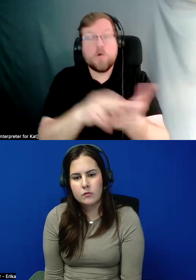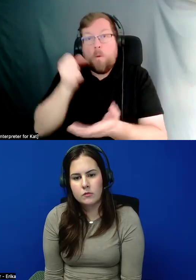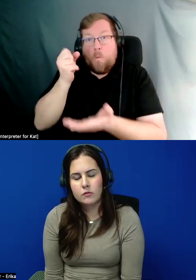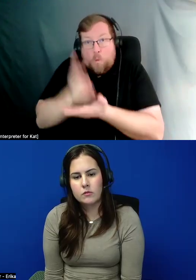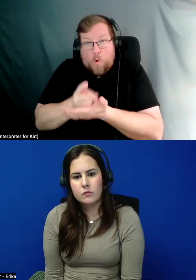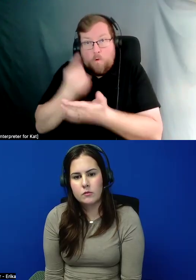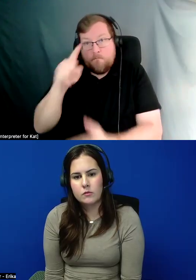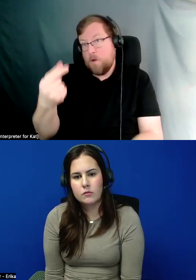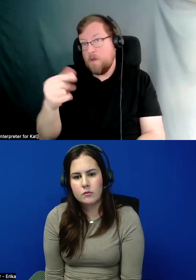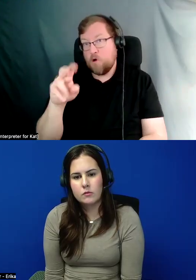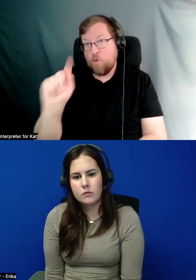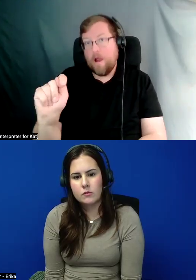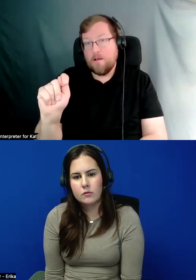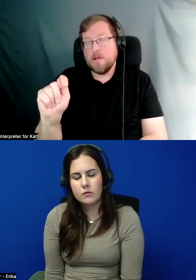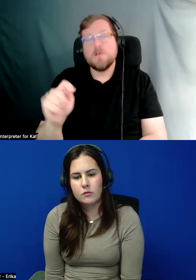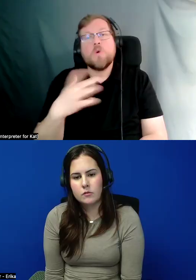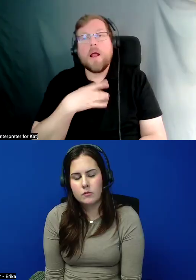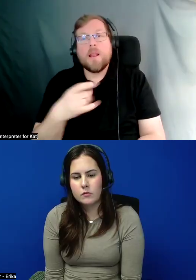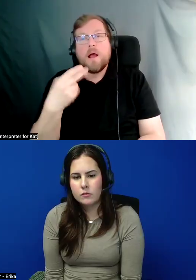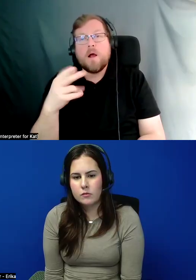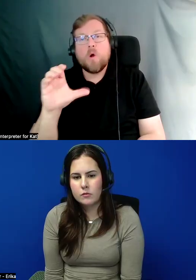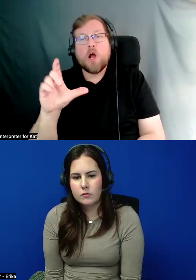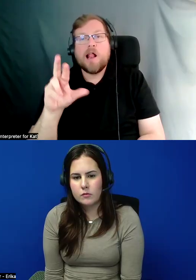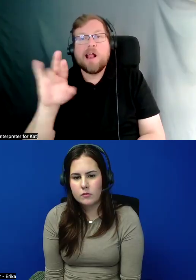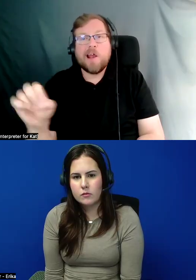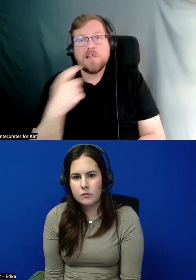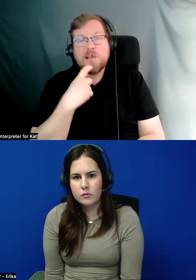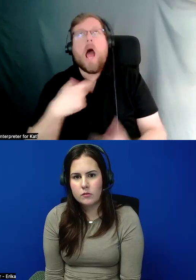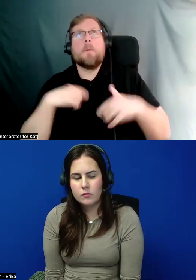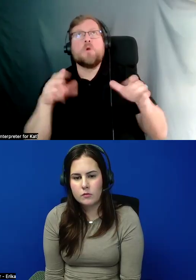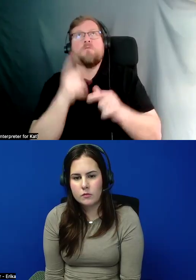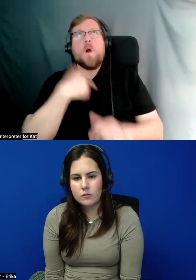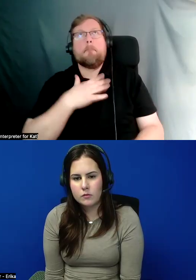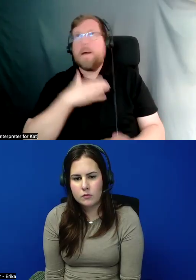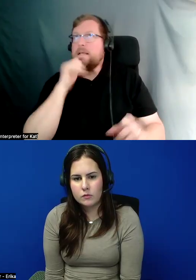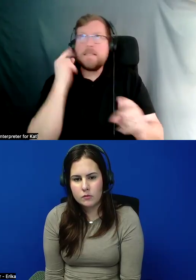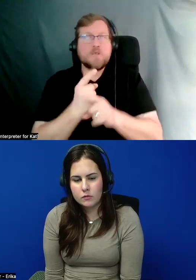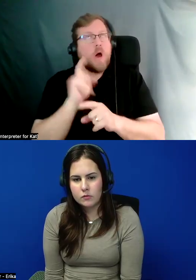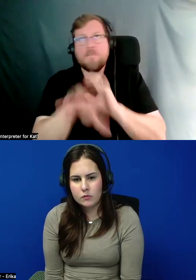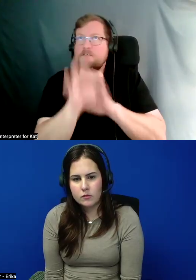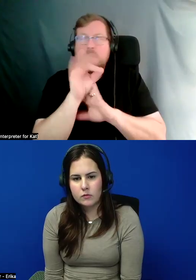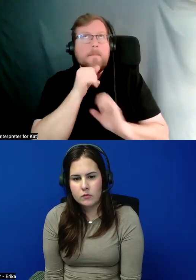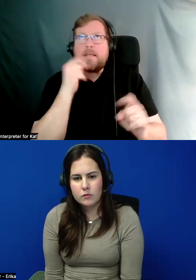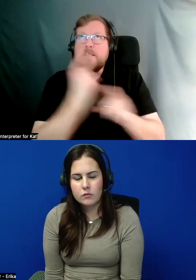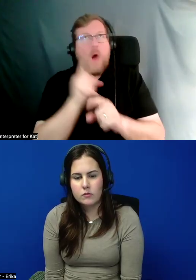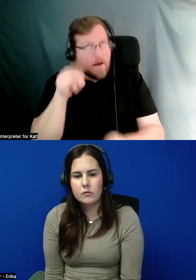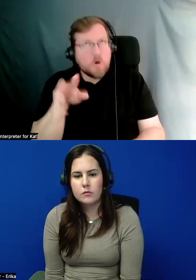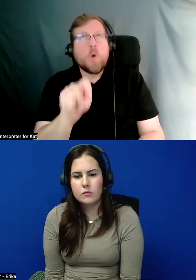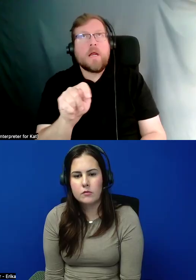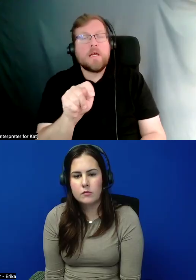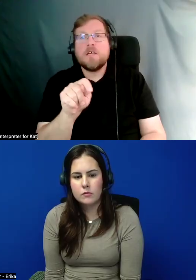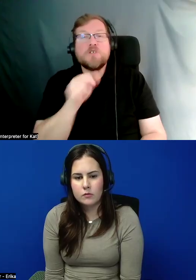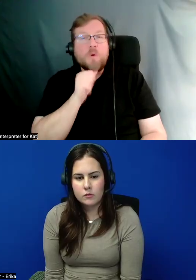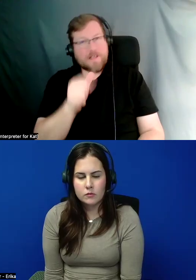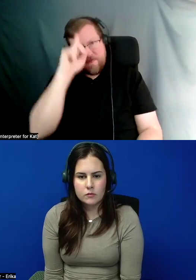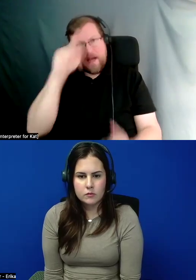how Claire took it upon for herself. I'm doing this for my sister. I gotta find my sister. I gotta do it. And she wasn't really thinking about